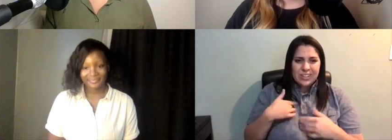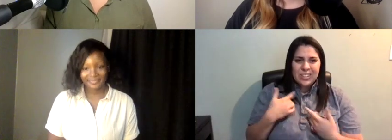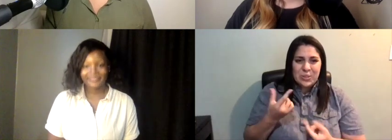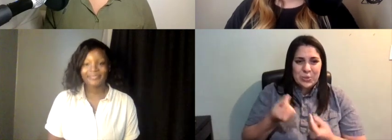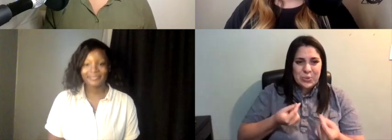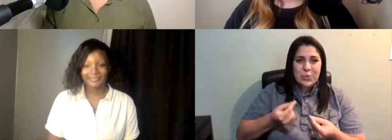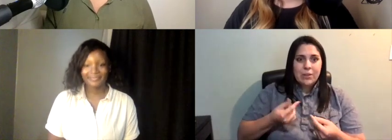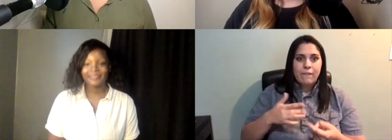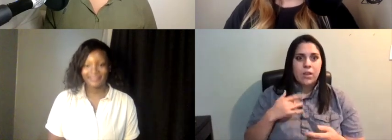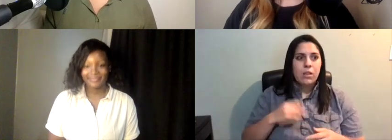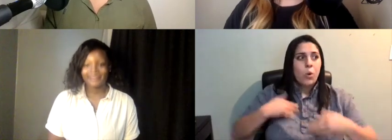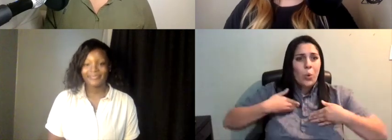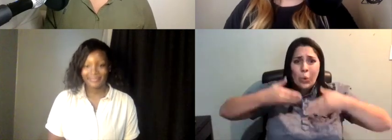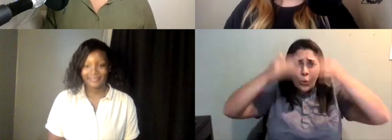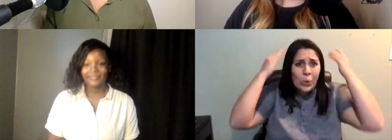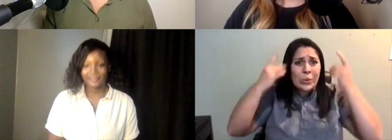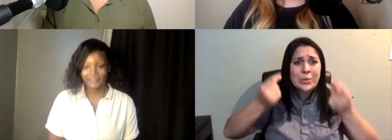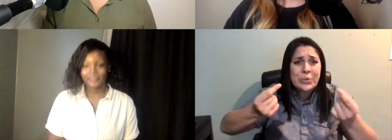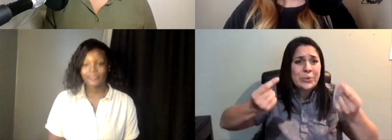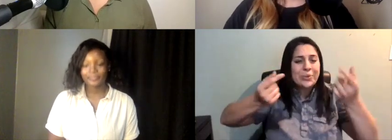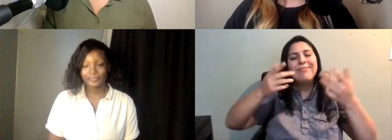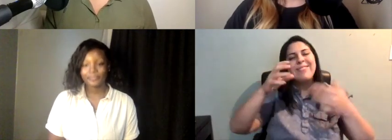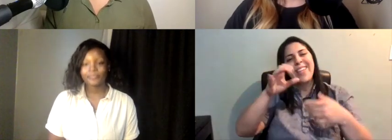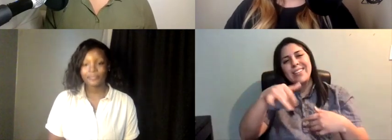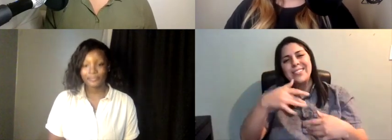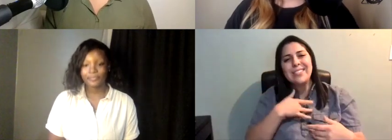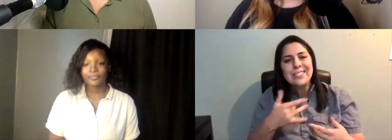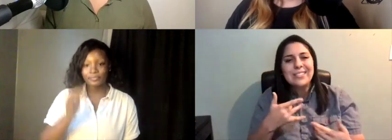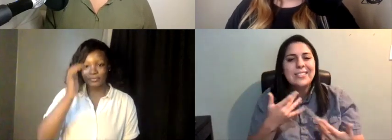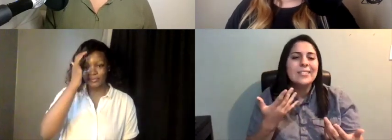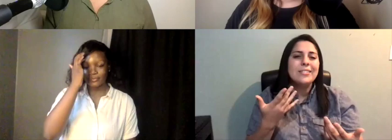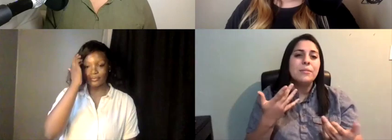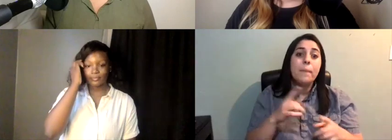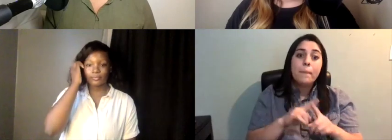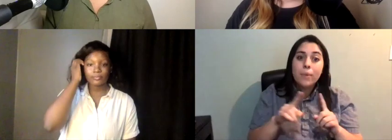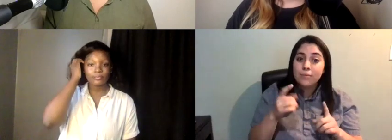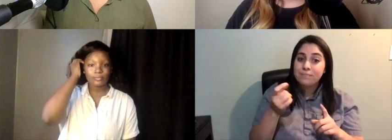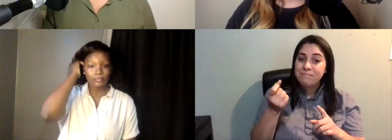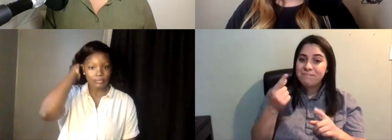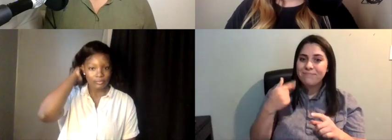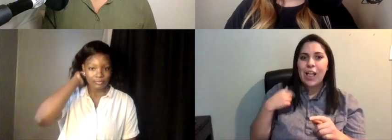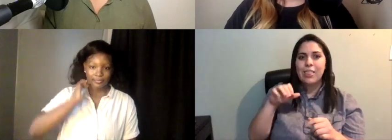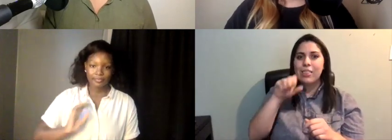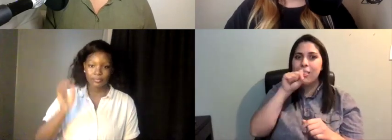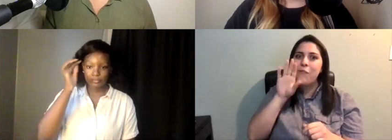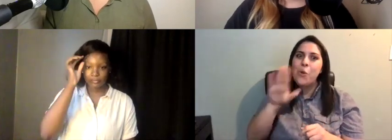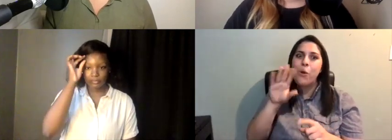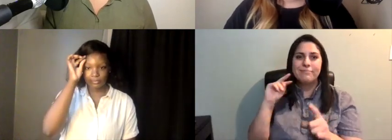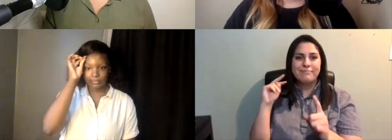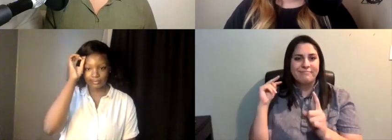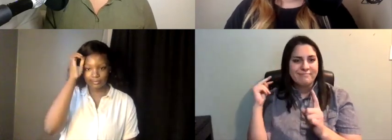end of the world to me. Mm. But I love your take. We have